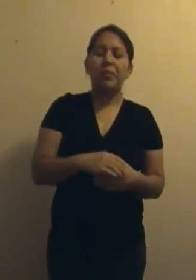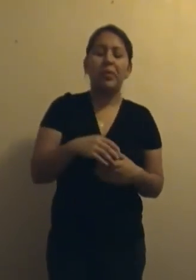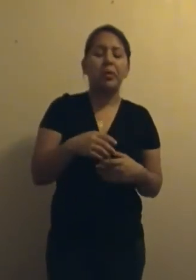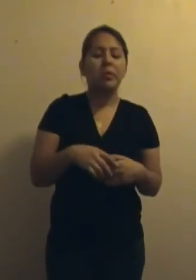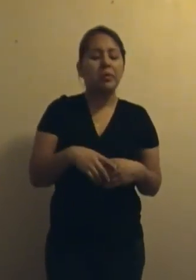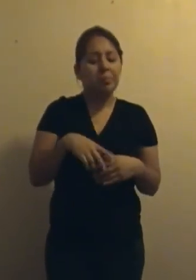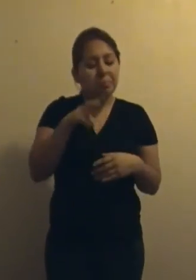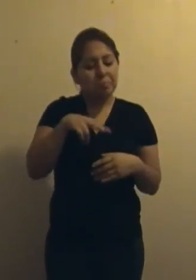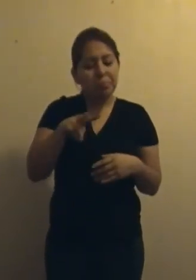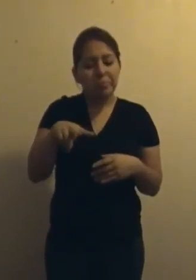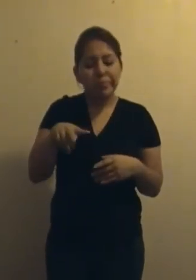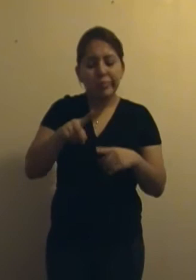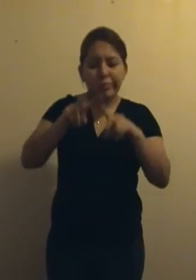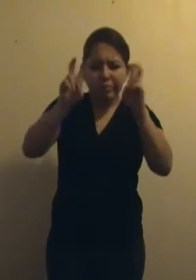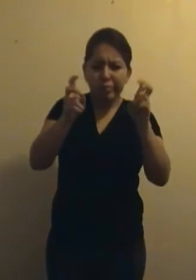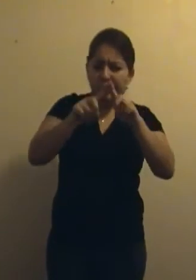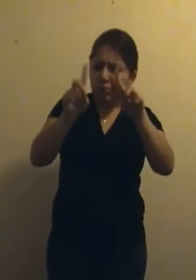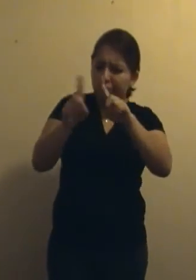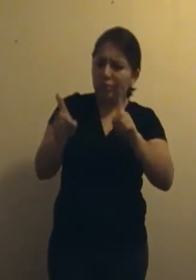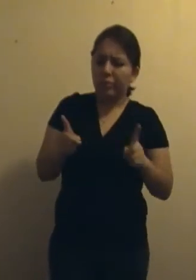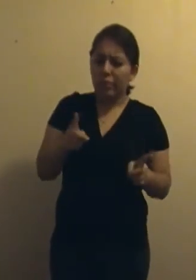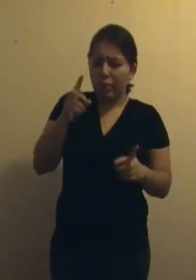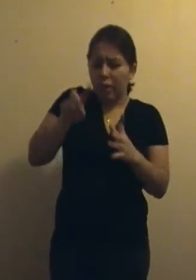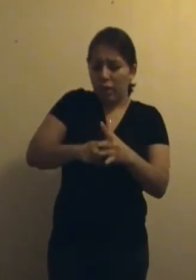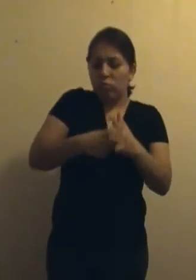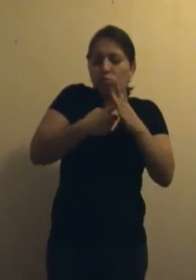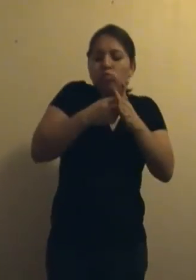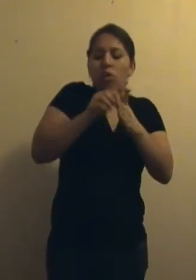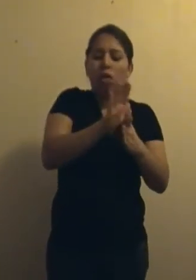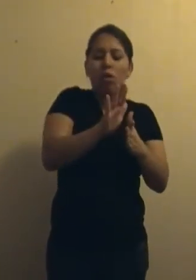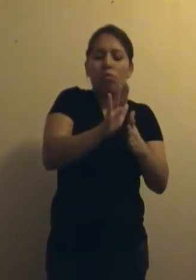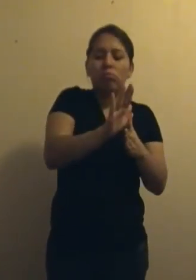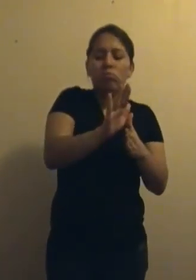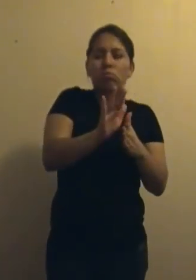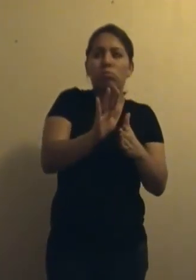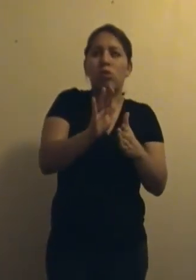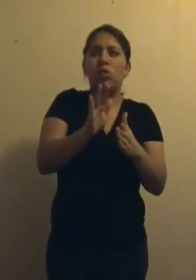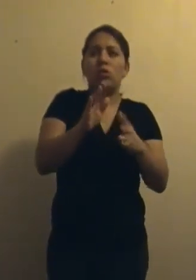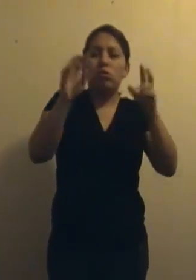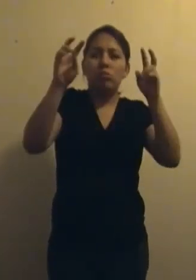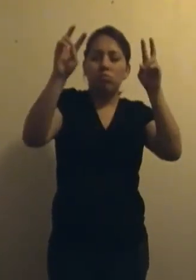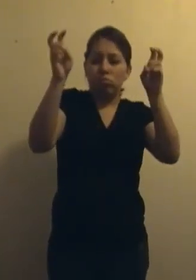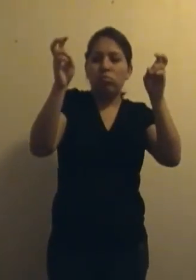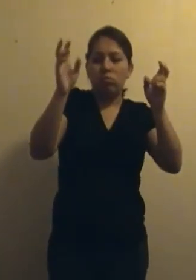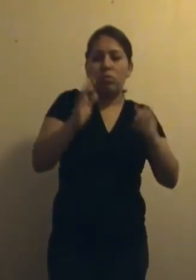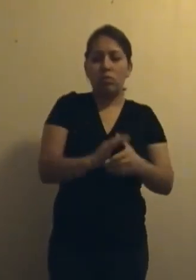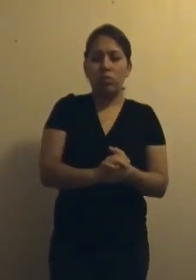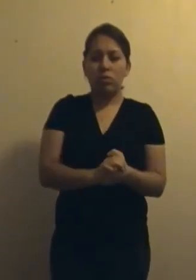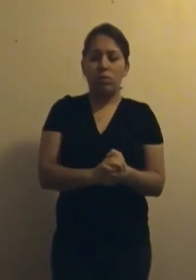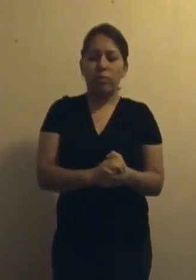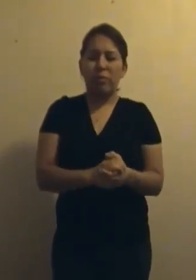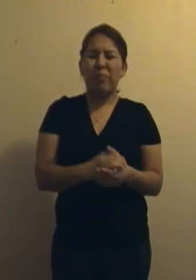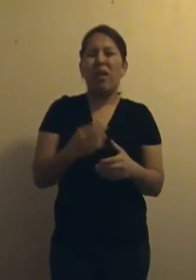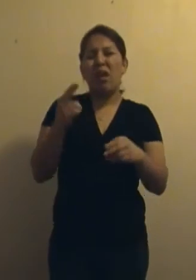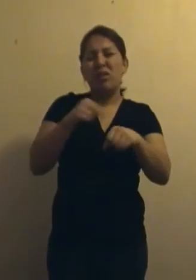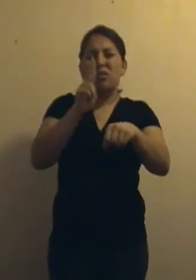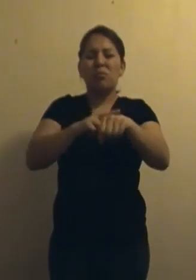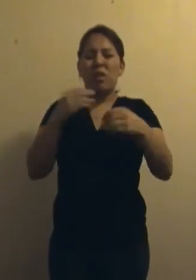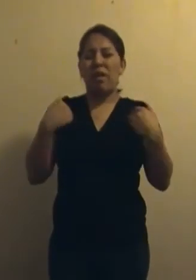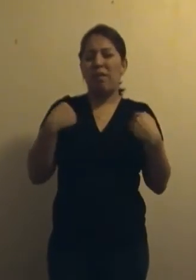start their own research project. And you can really arrange this however you'd like. I usually have students practice the skills that I'm working